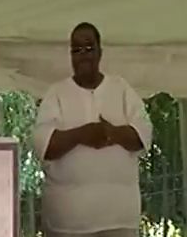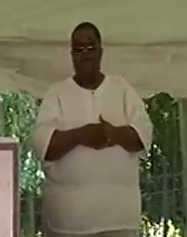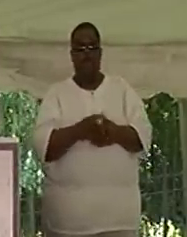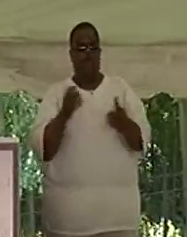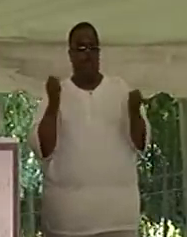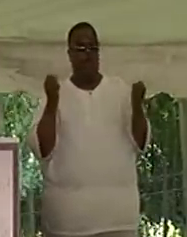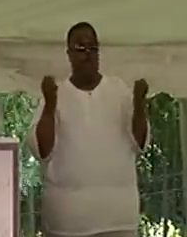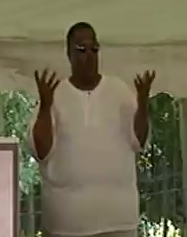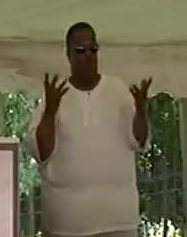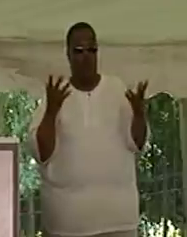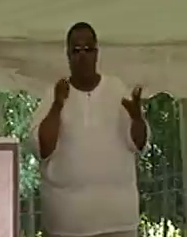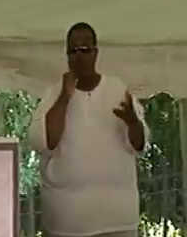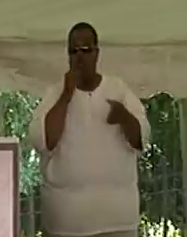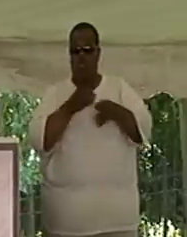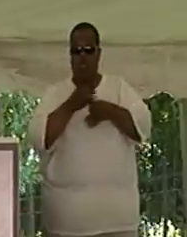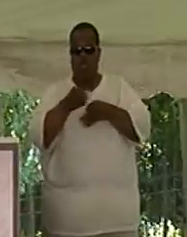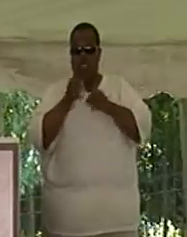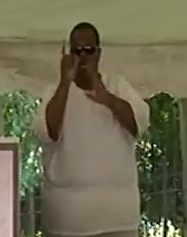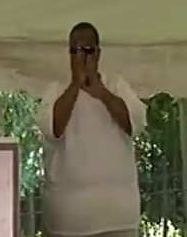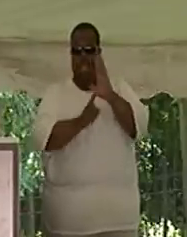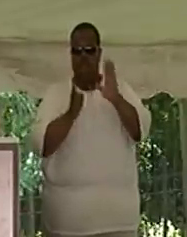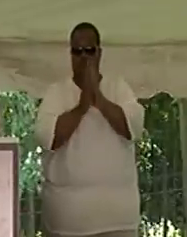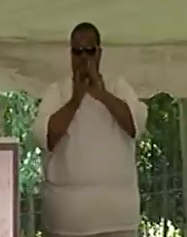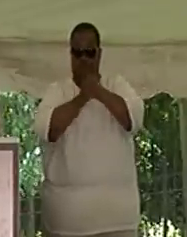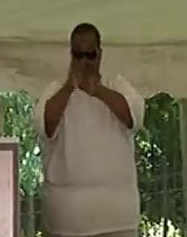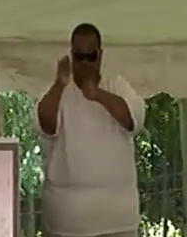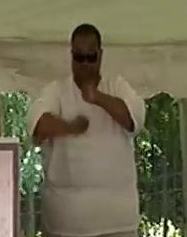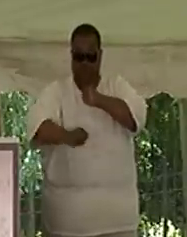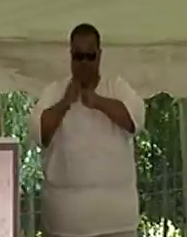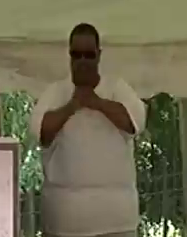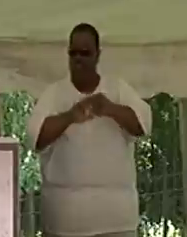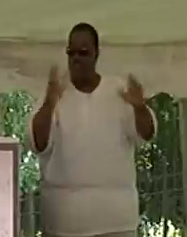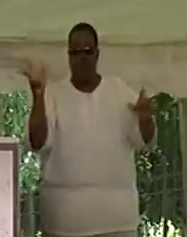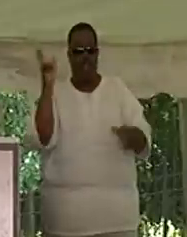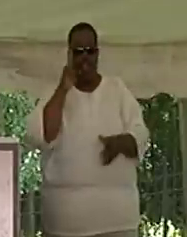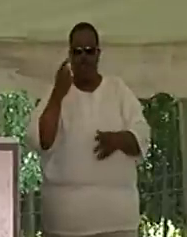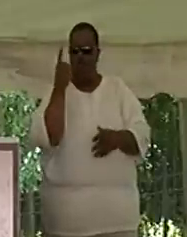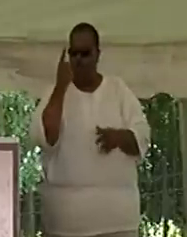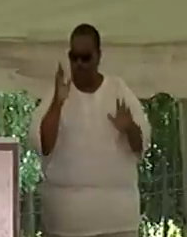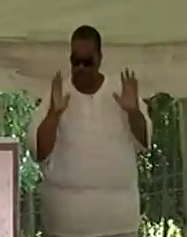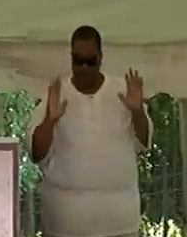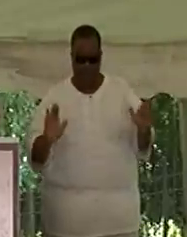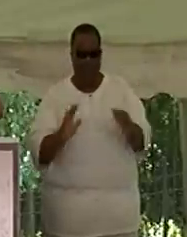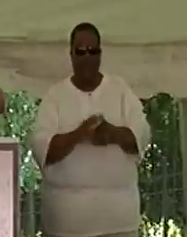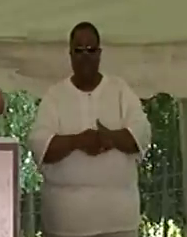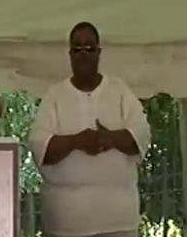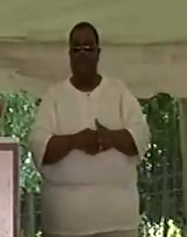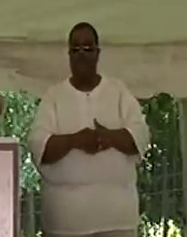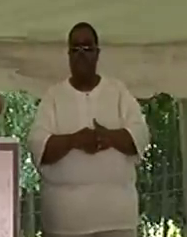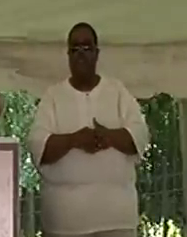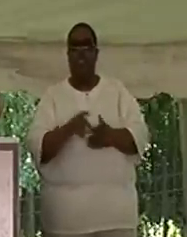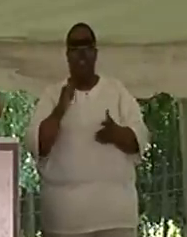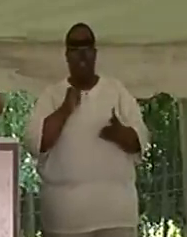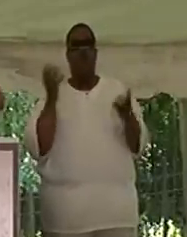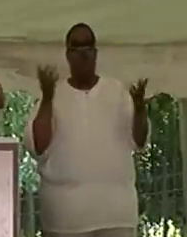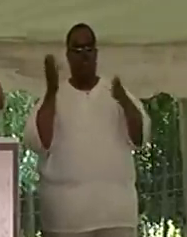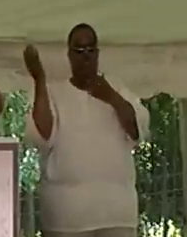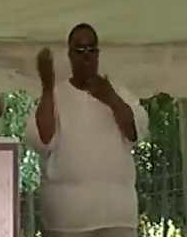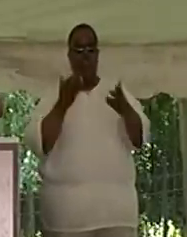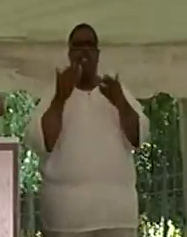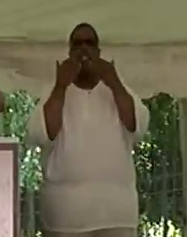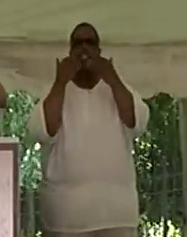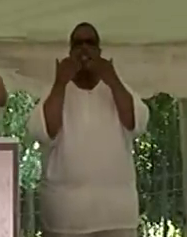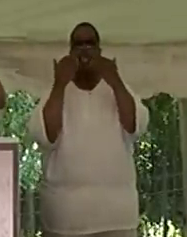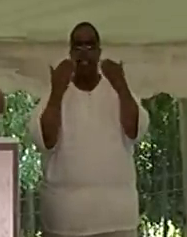And so, I'm not going to make an hour-long speech today, because nobody wants to hear one. But I did want to be here to